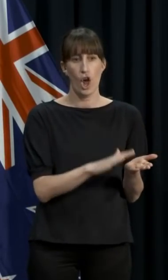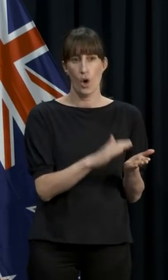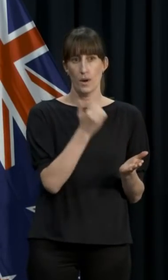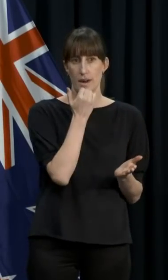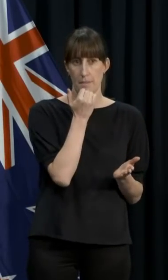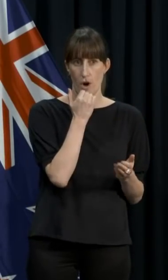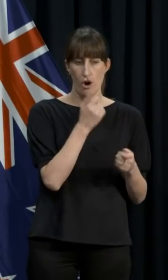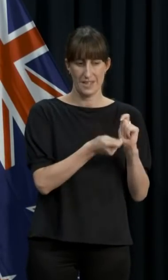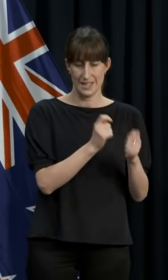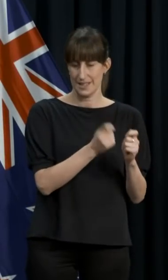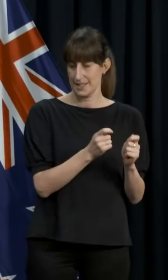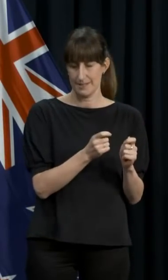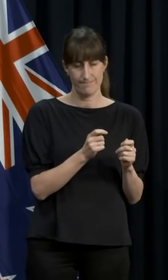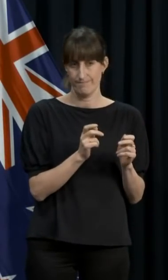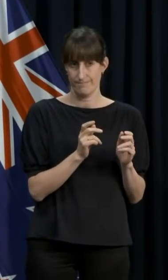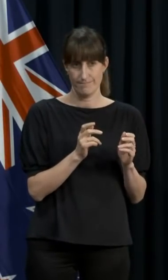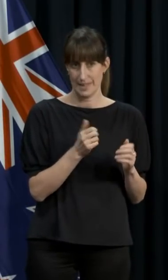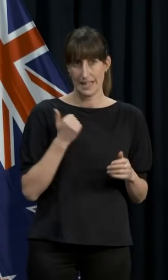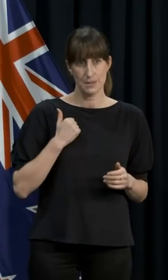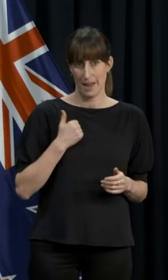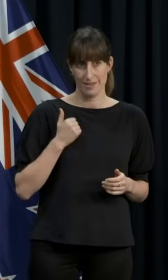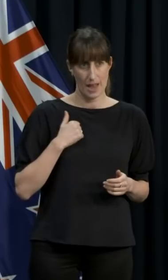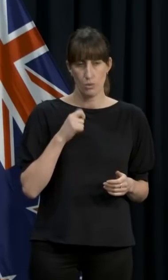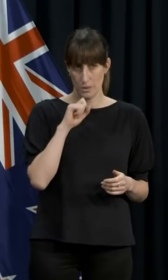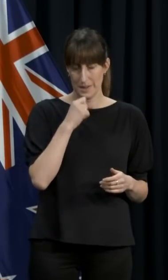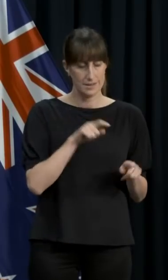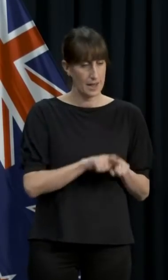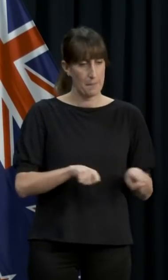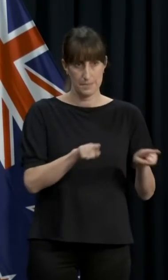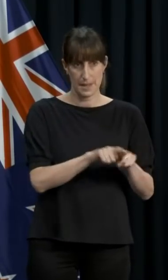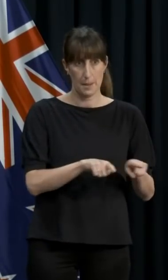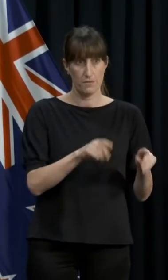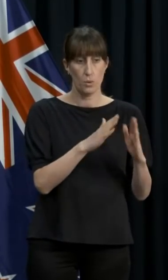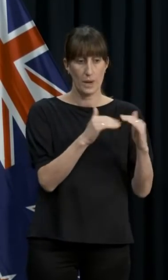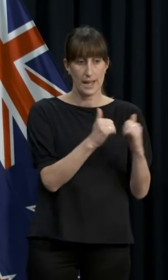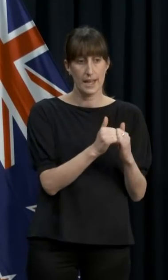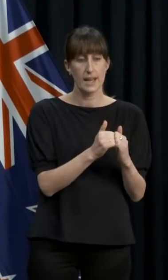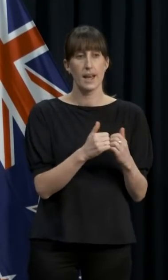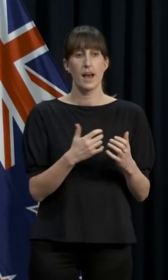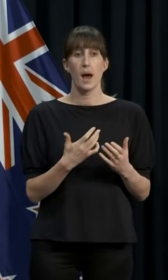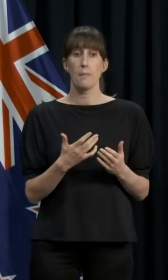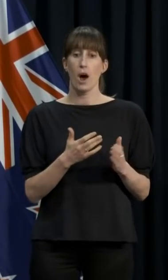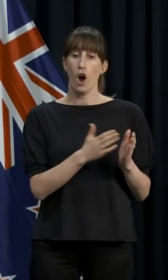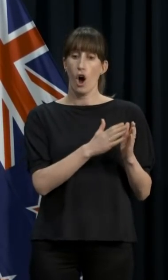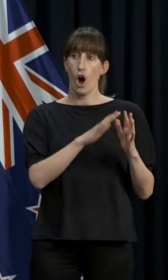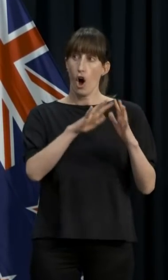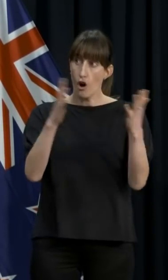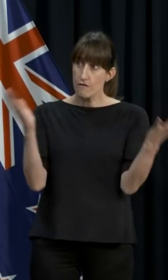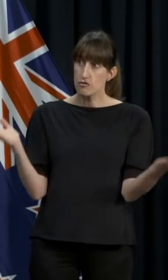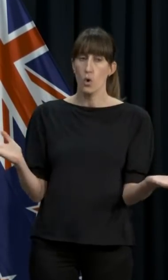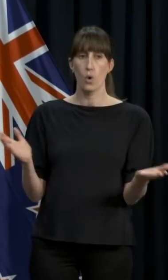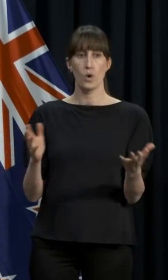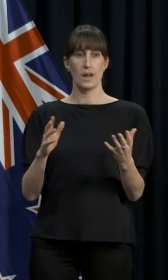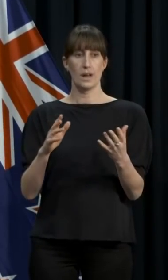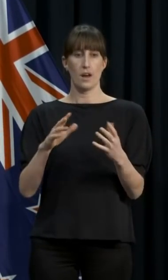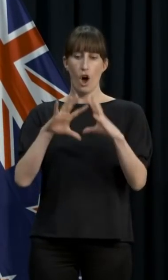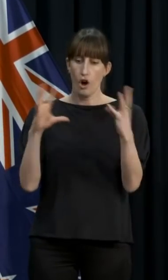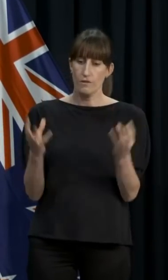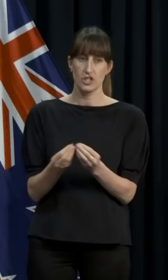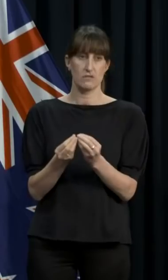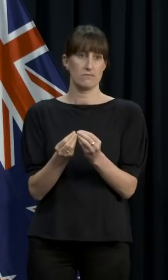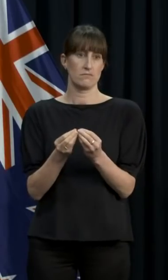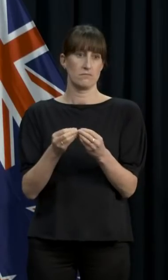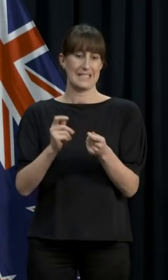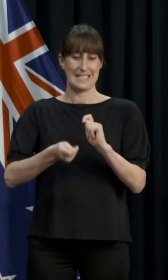testing all those months ago. So we do expect numbers to go down over the weekend. I do want to see the overall level of community testing going up, and I've made